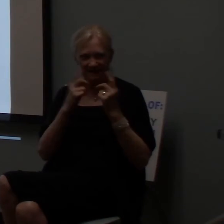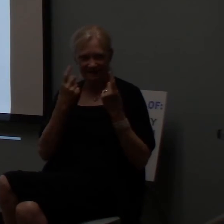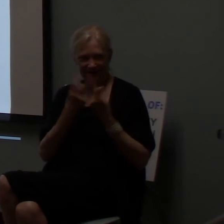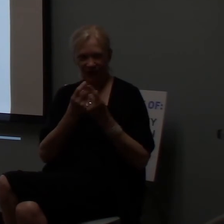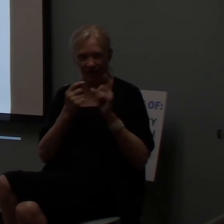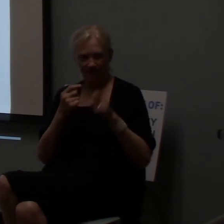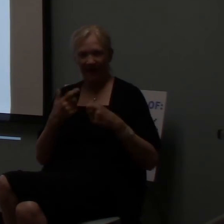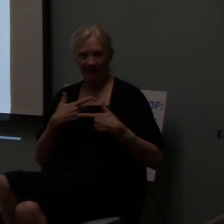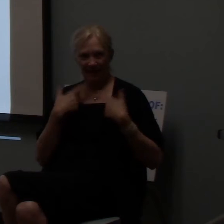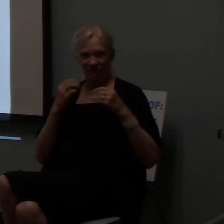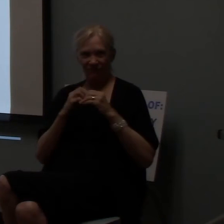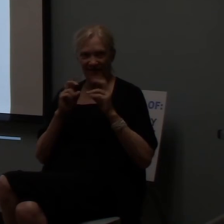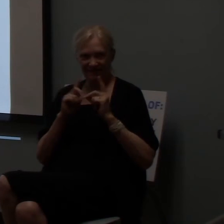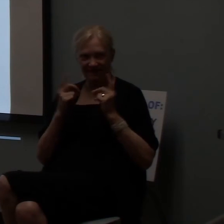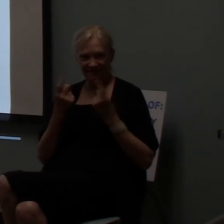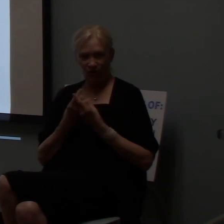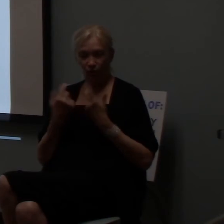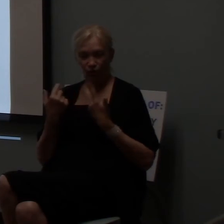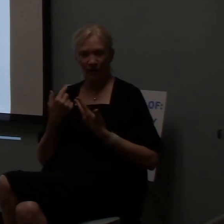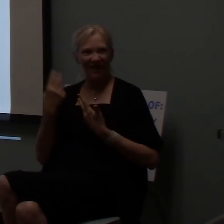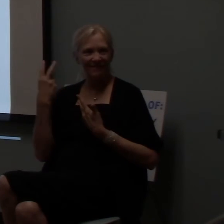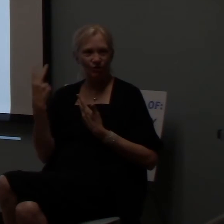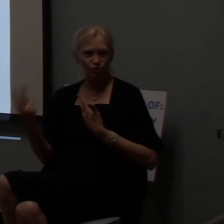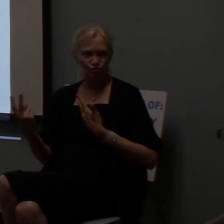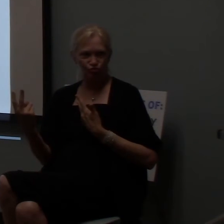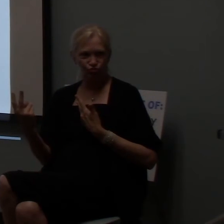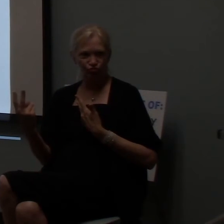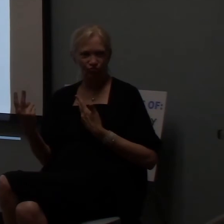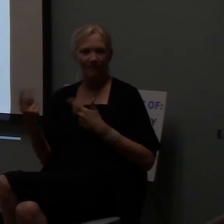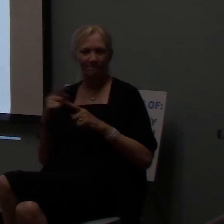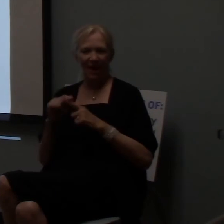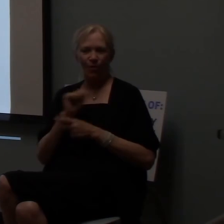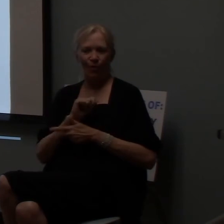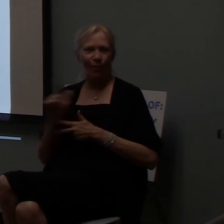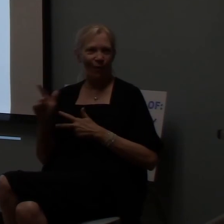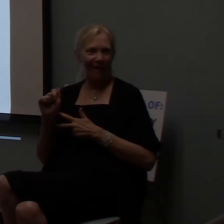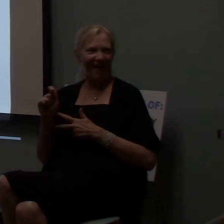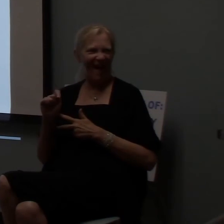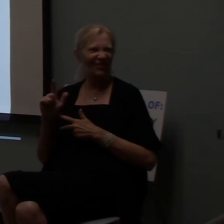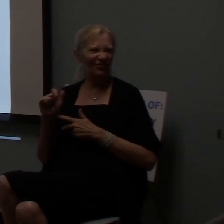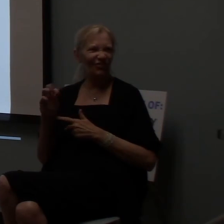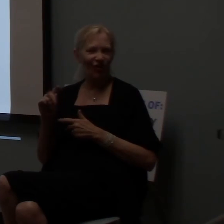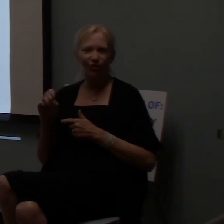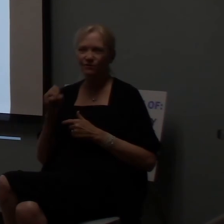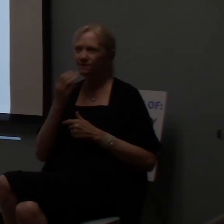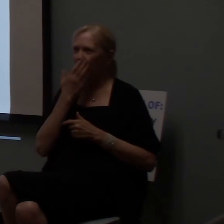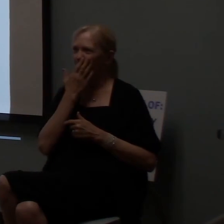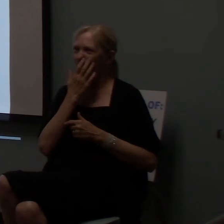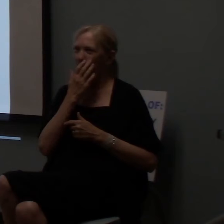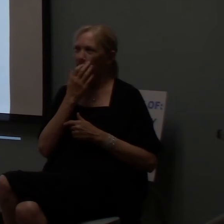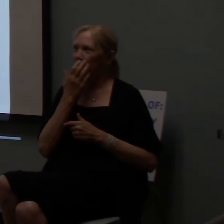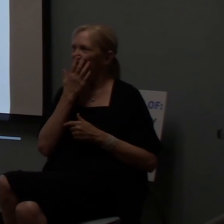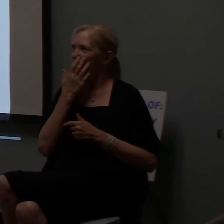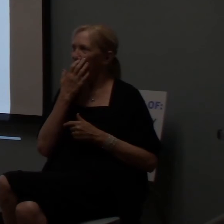in the district, and 2 at large, except all of them are still at large. So the second one is 5 at large.